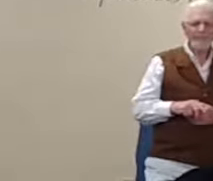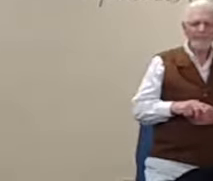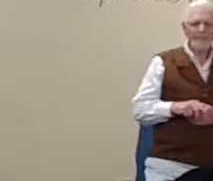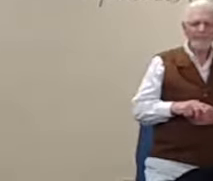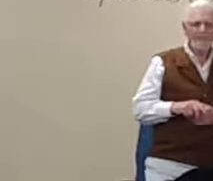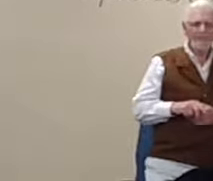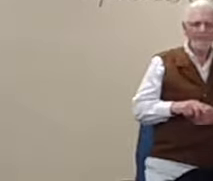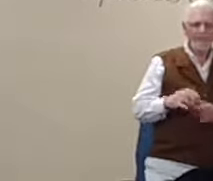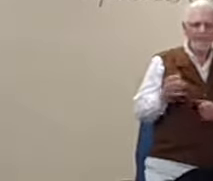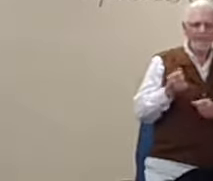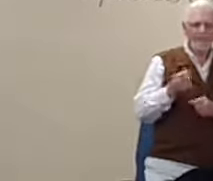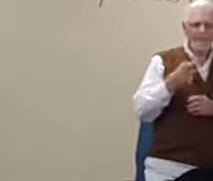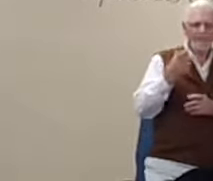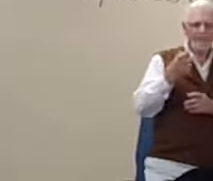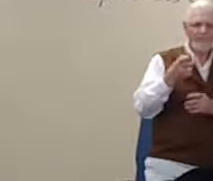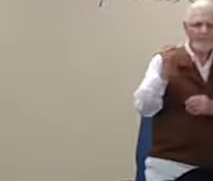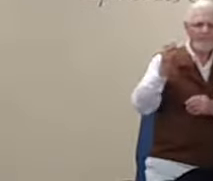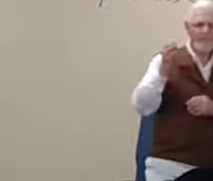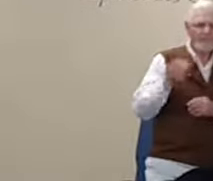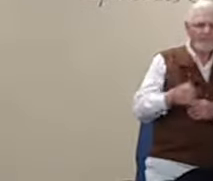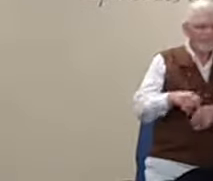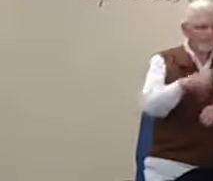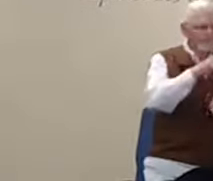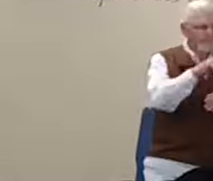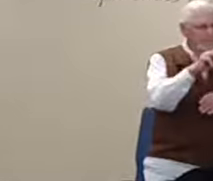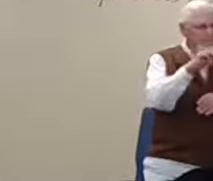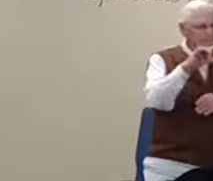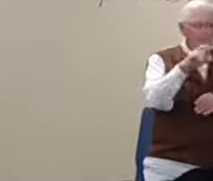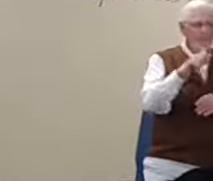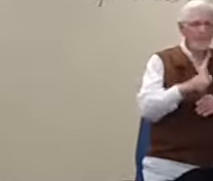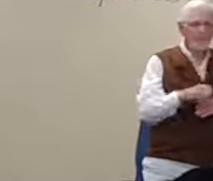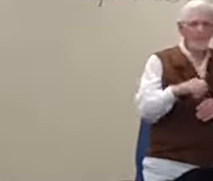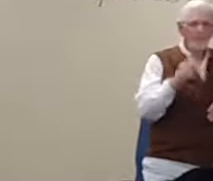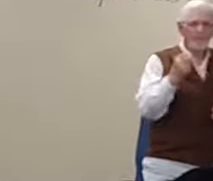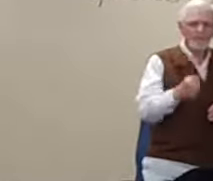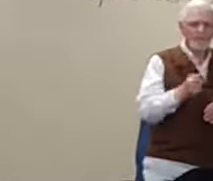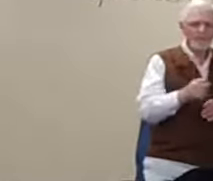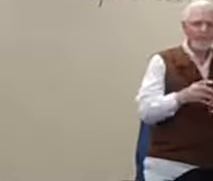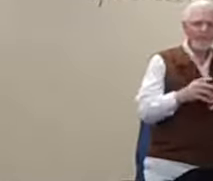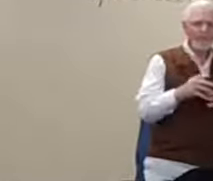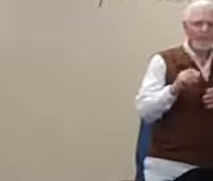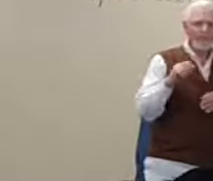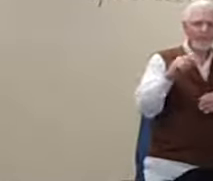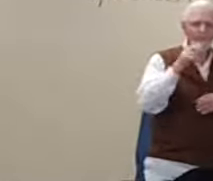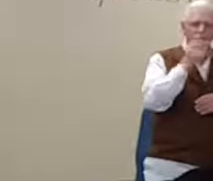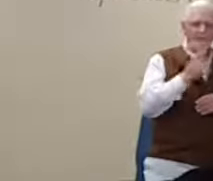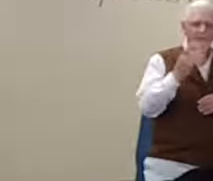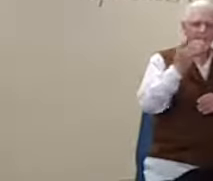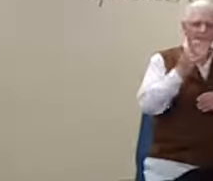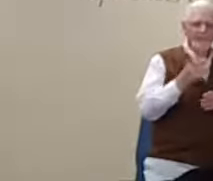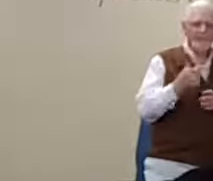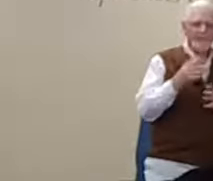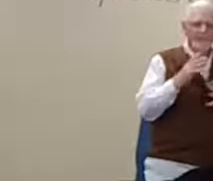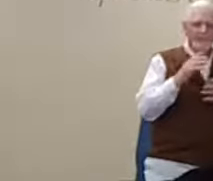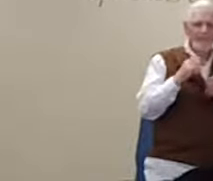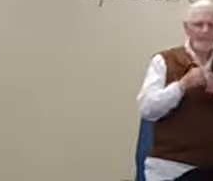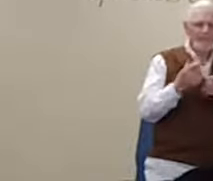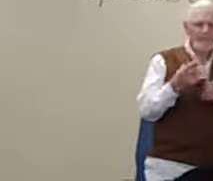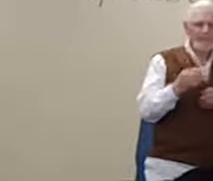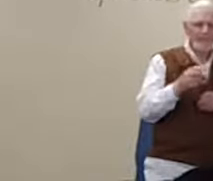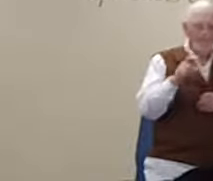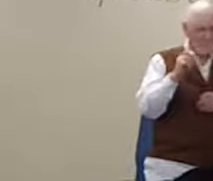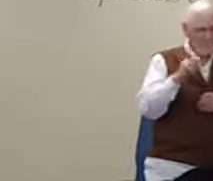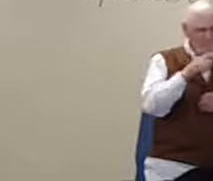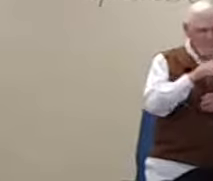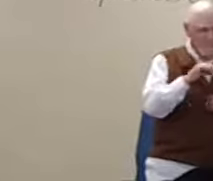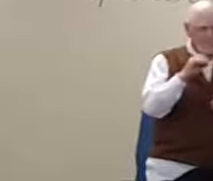He got called to preach, called to the mission field, went to South Africa. My preacher was talking to him and said, did you ever